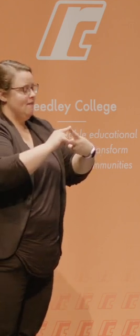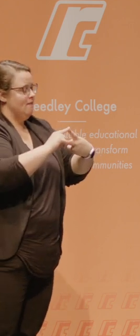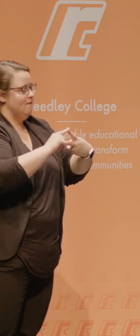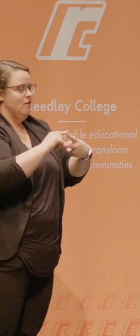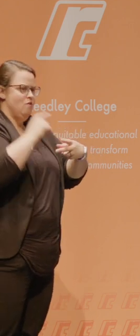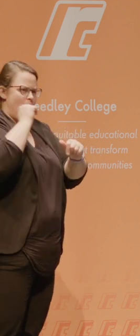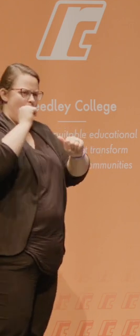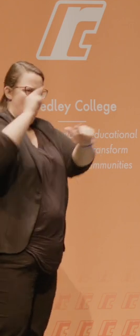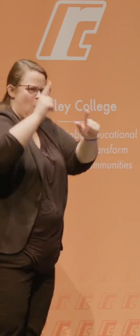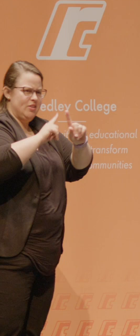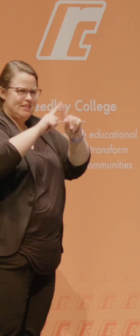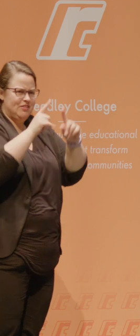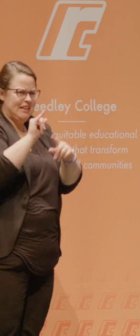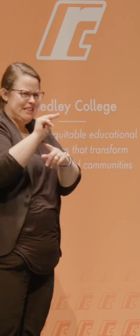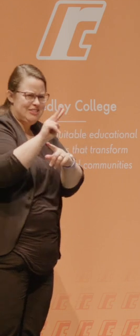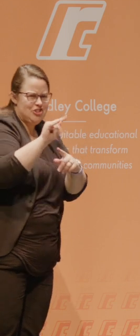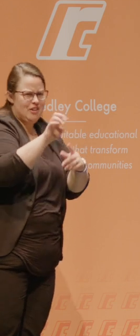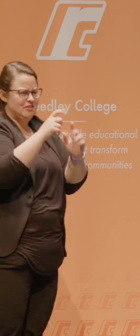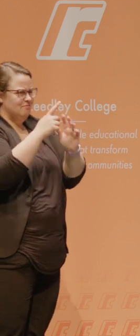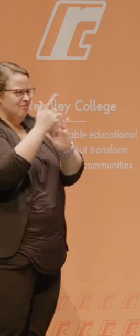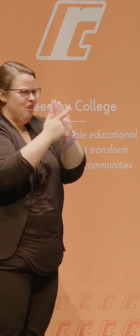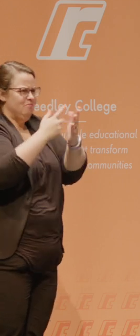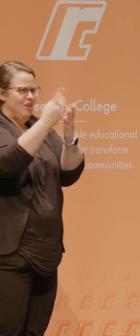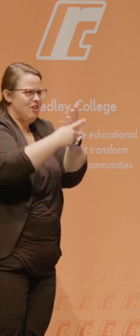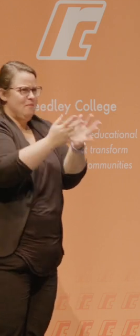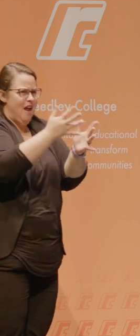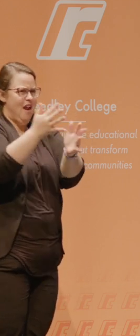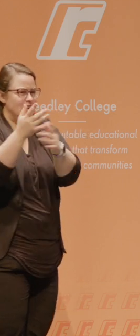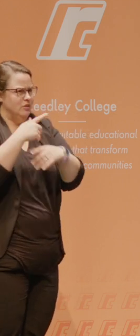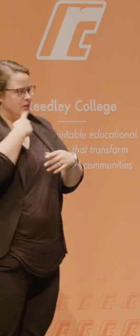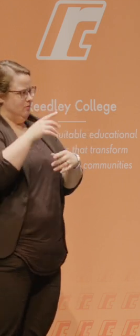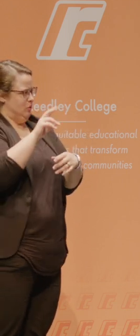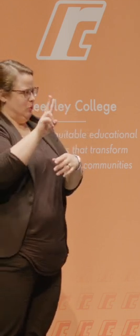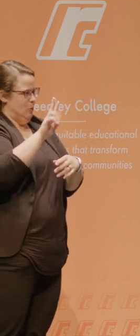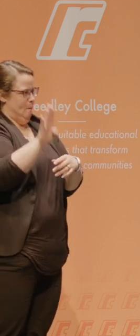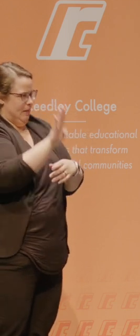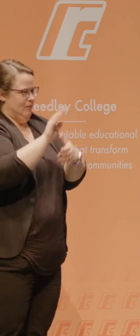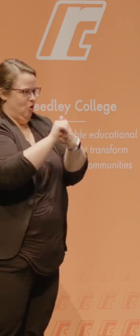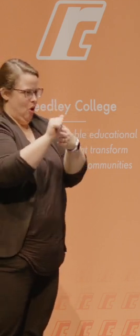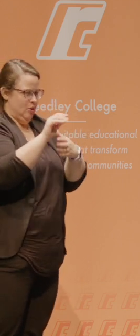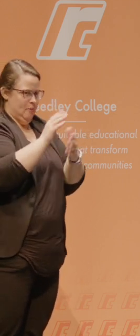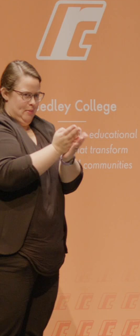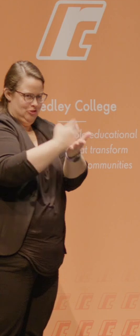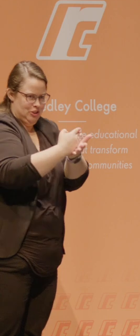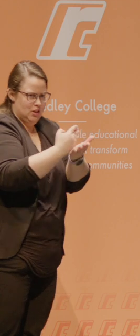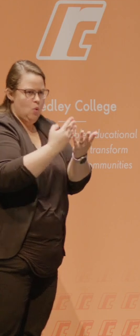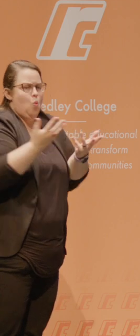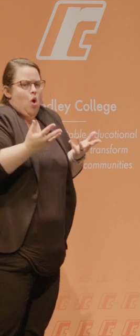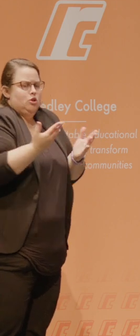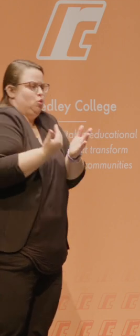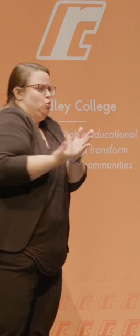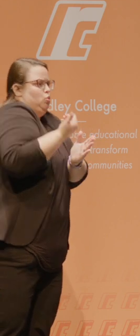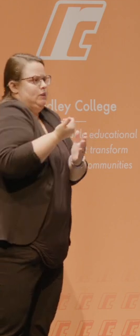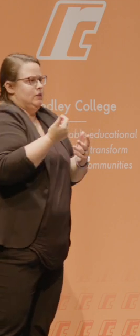all the initiatives, you talked about a $2 billion budget from the governor. What is the newest thing that is